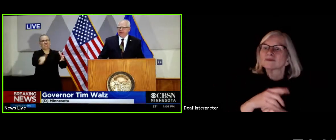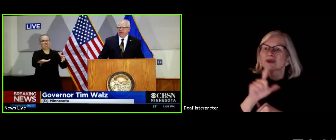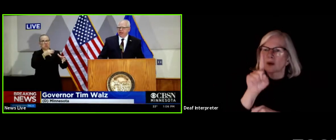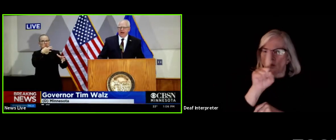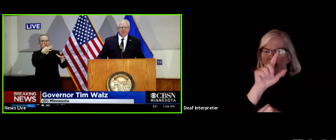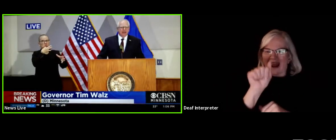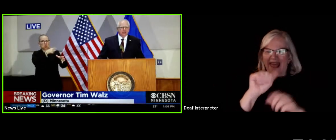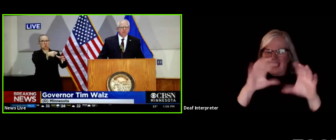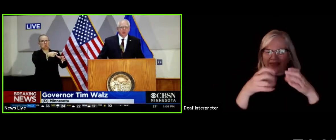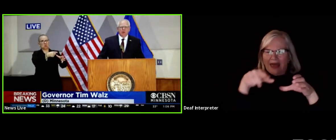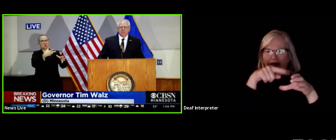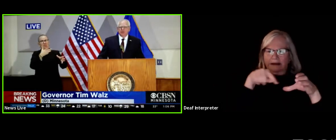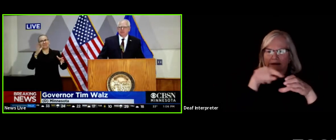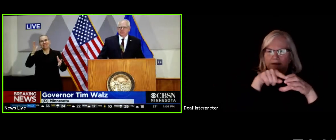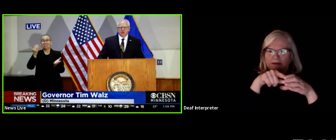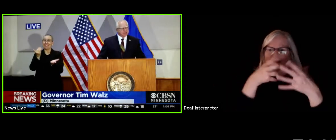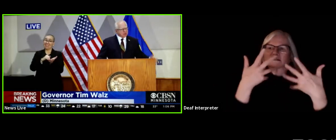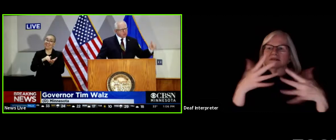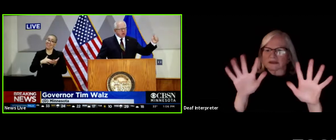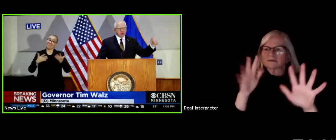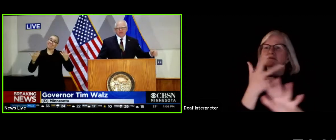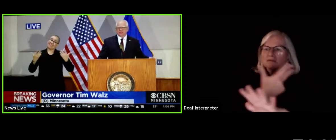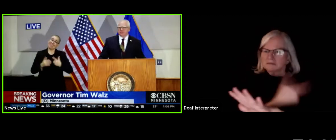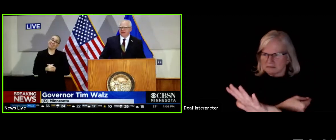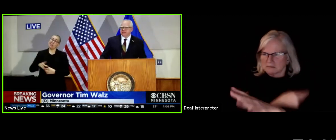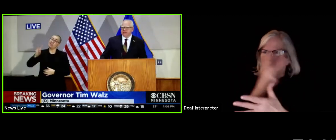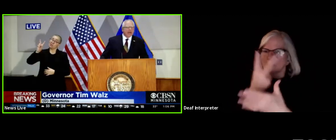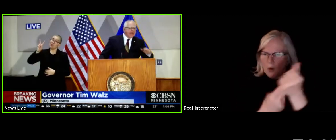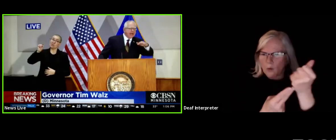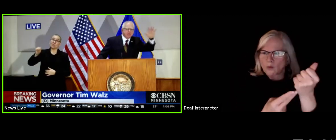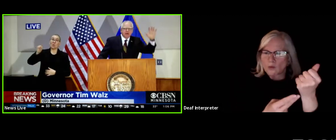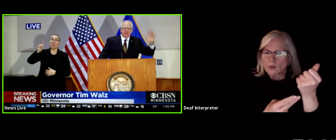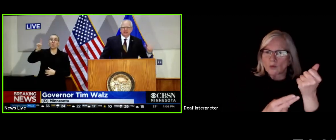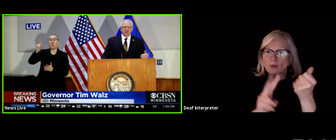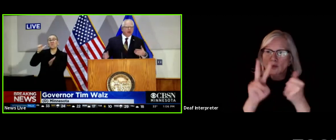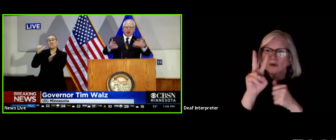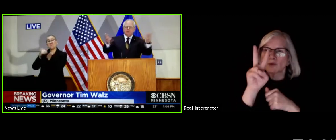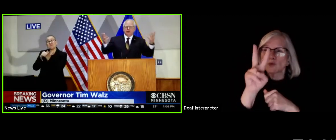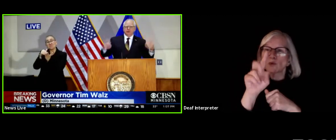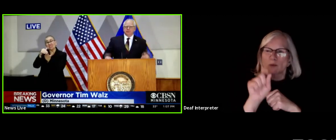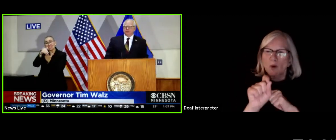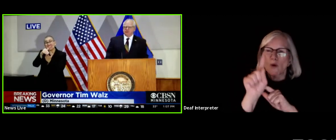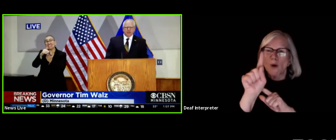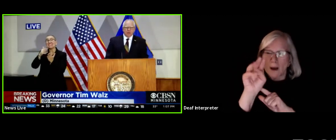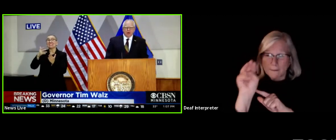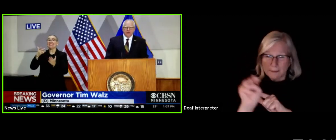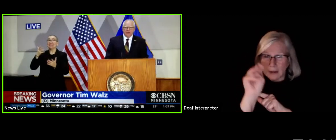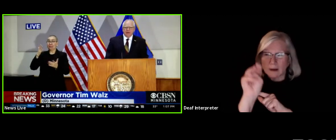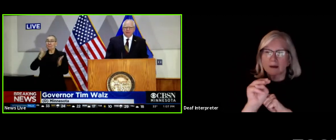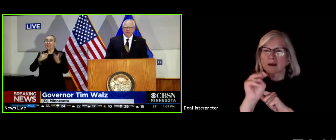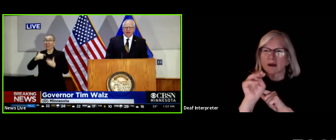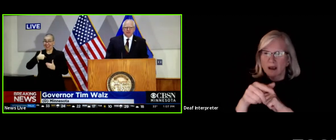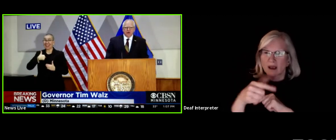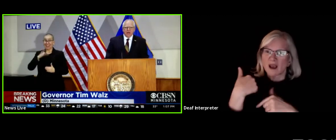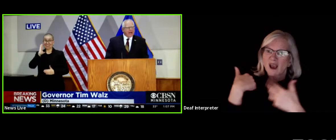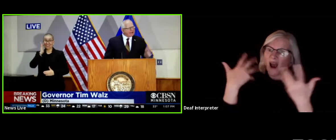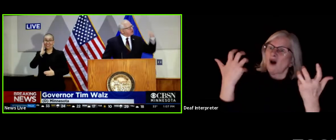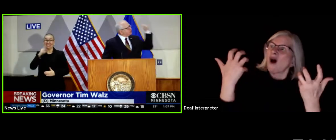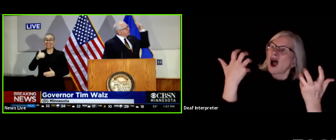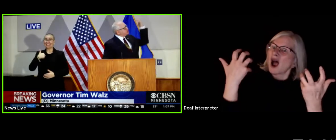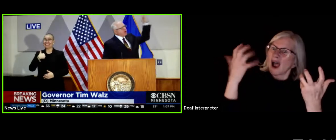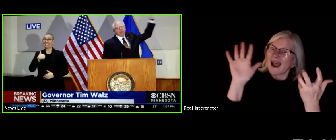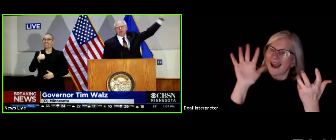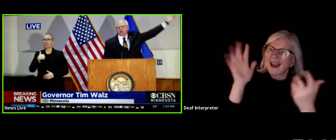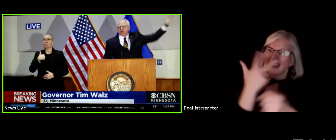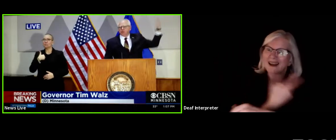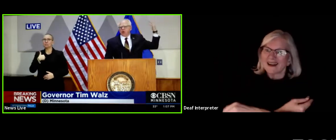problem again. I've got 2.1 million Minnesotans saying, whoo, get us the vaccine. And everybody's out there, and all of your newspapers are saying, why aren't you getting them out there faster? I could